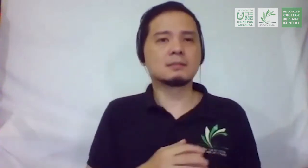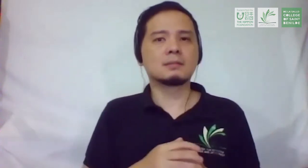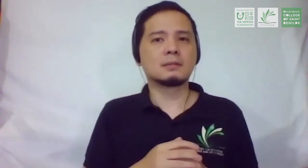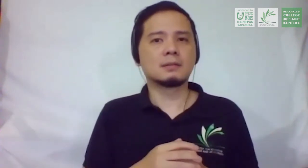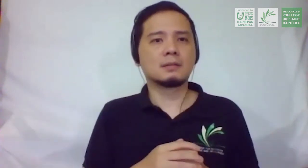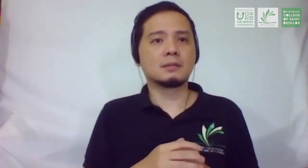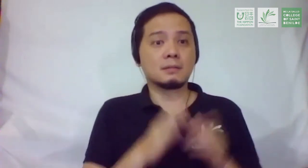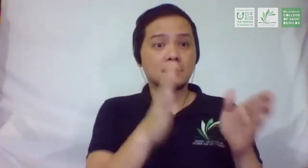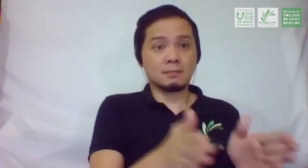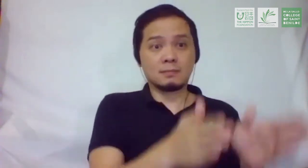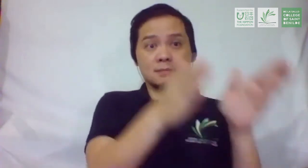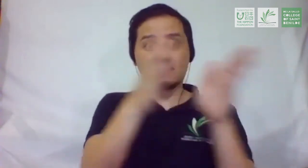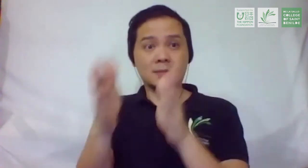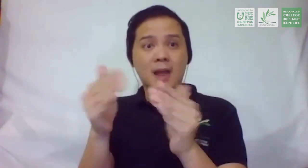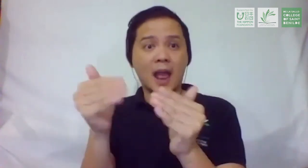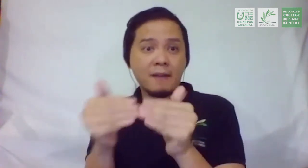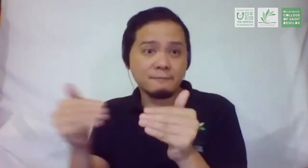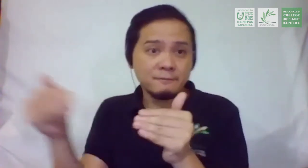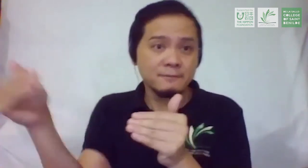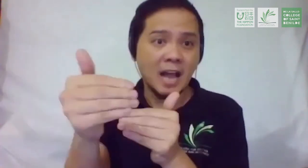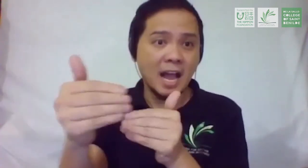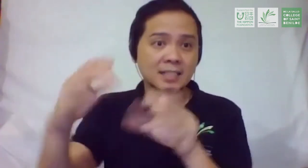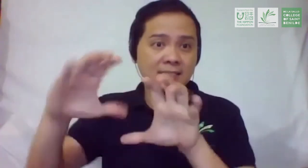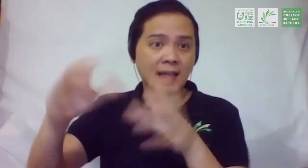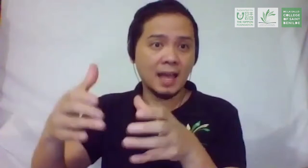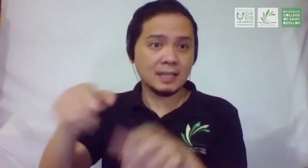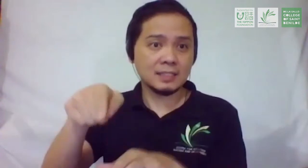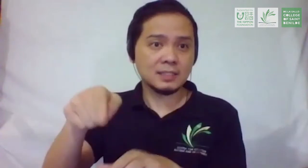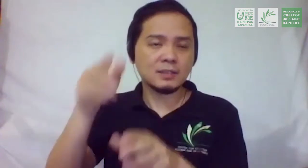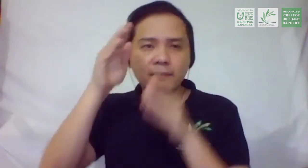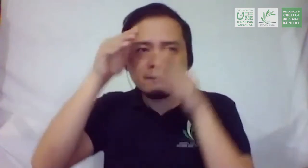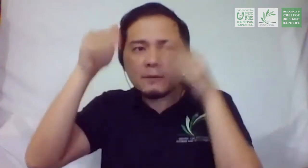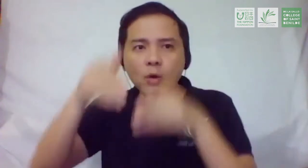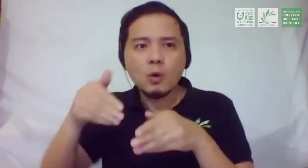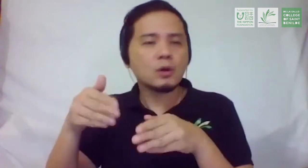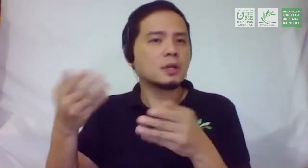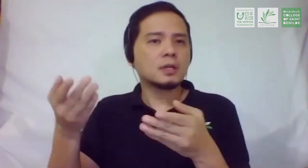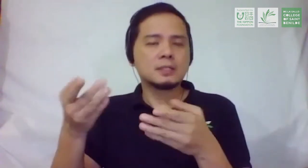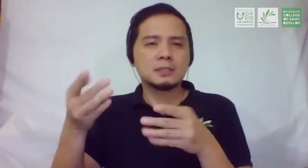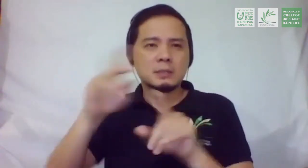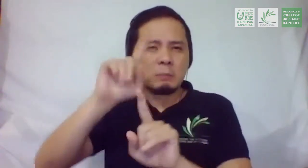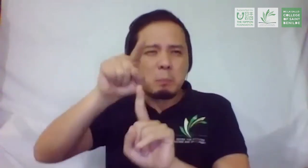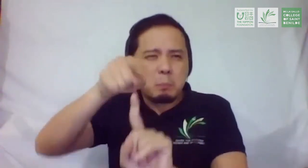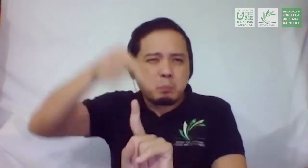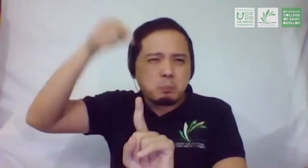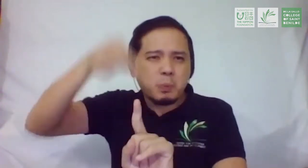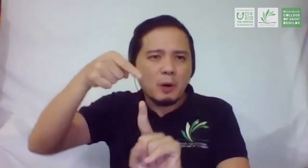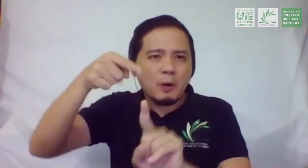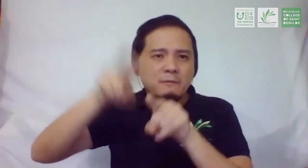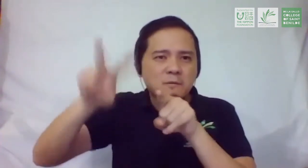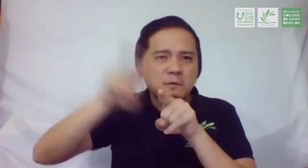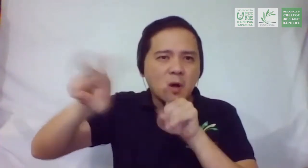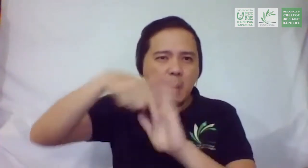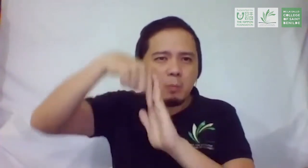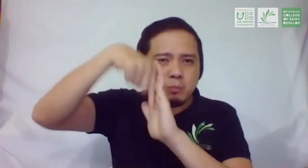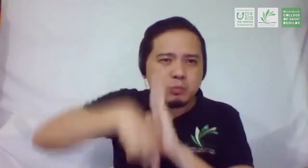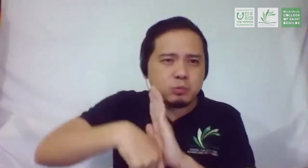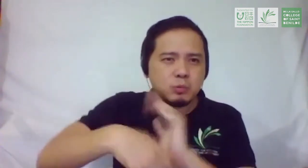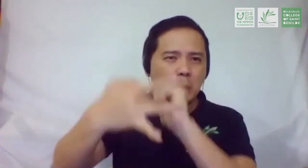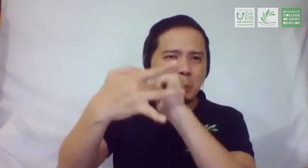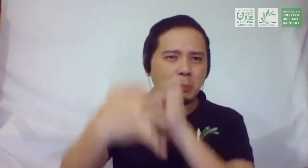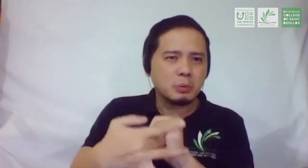And then in an advanced class, you want to focus on specialized vocabulary. So for